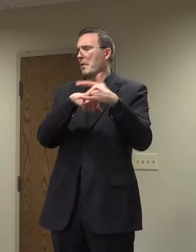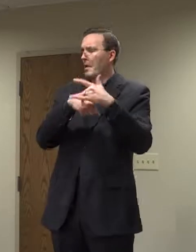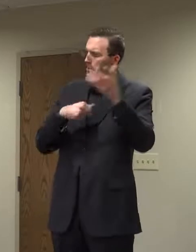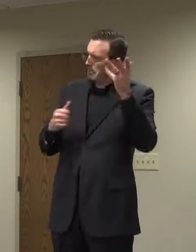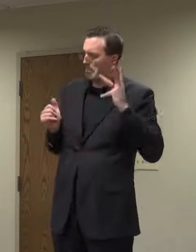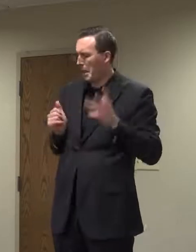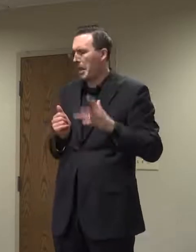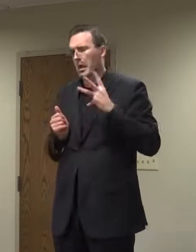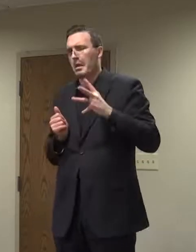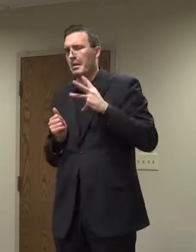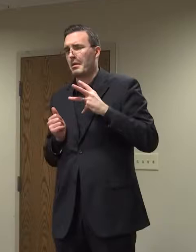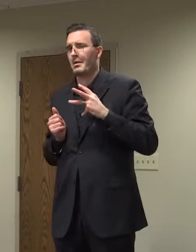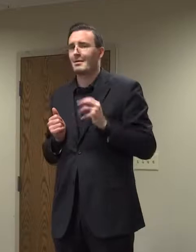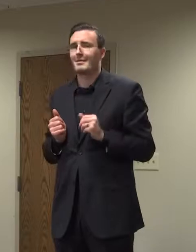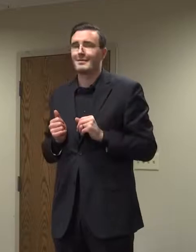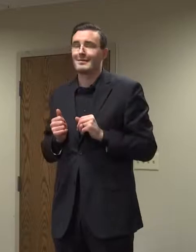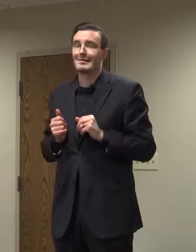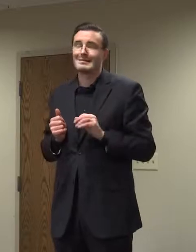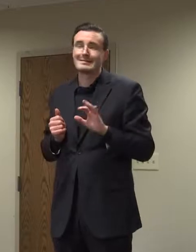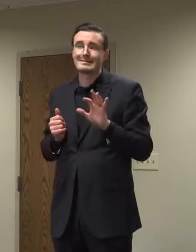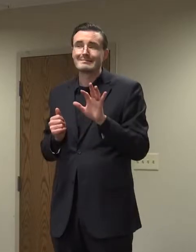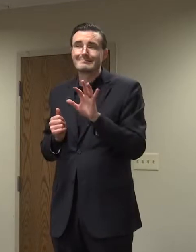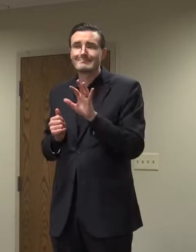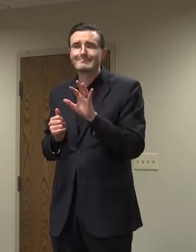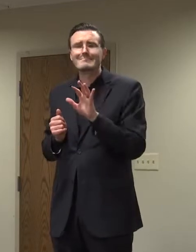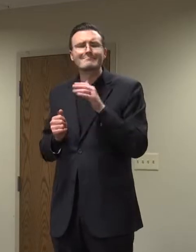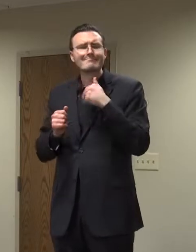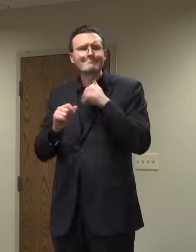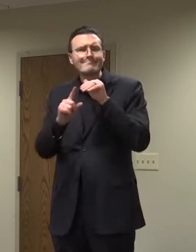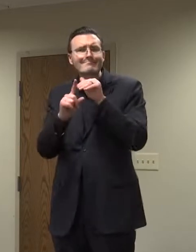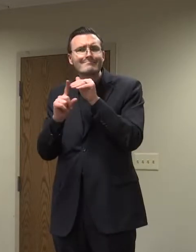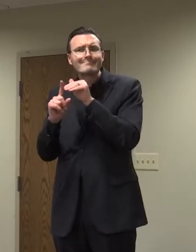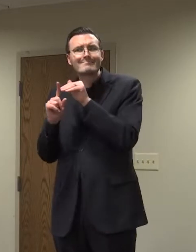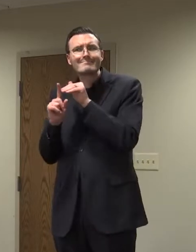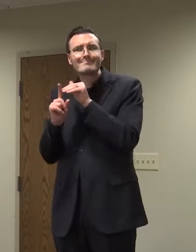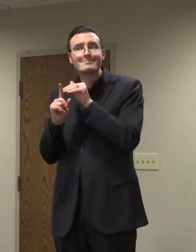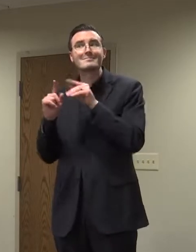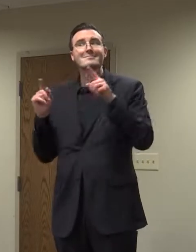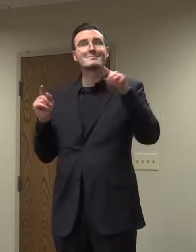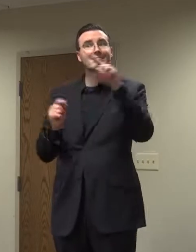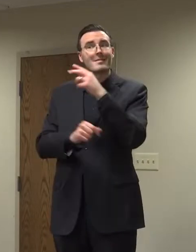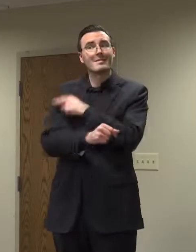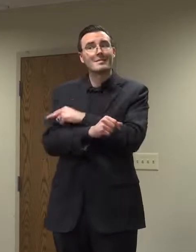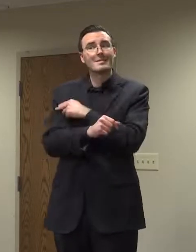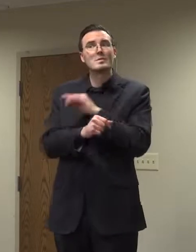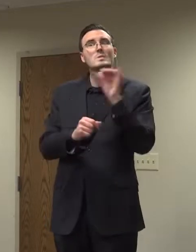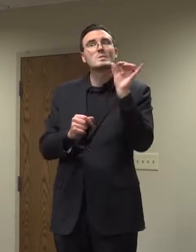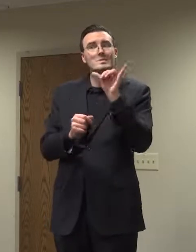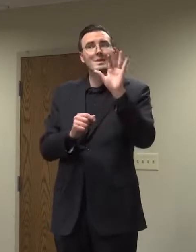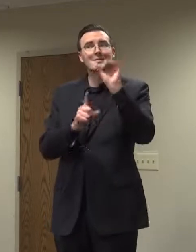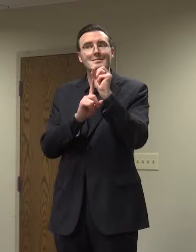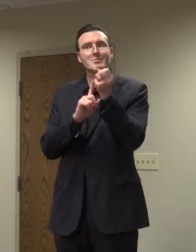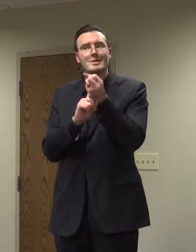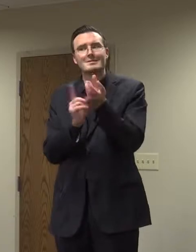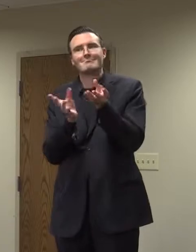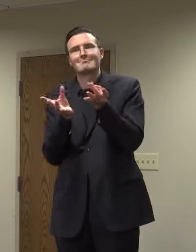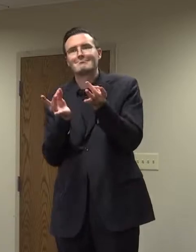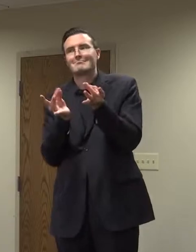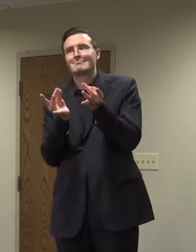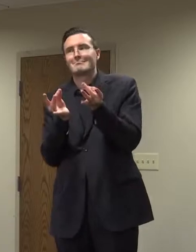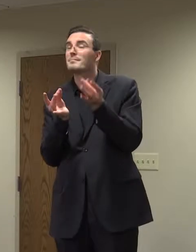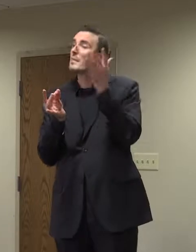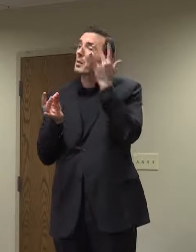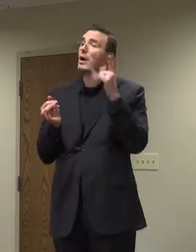remind you, they are explaining that they are also in a fragile standpoint. Because while they can surge